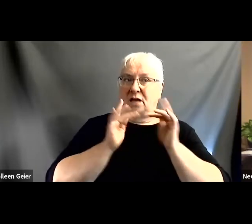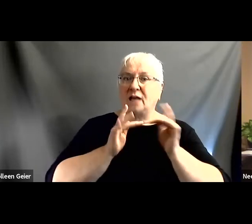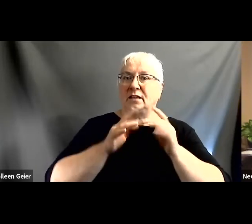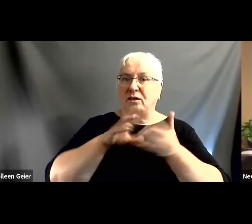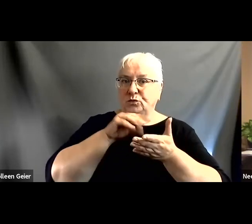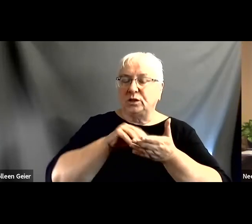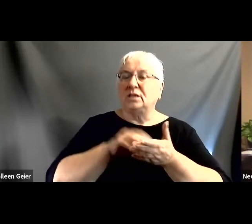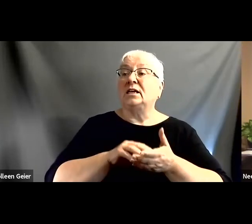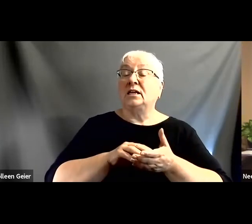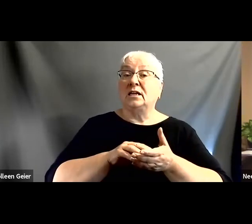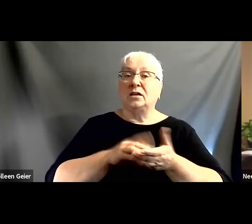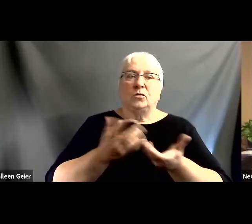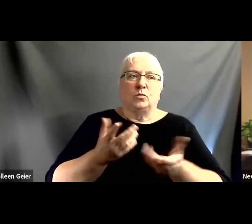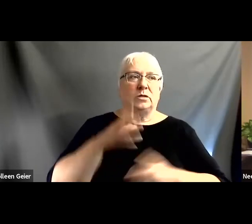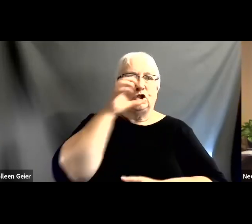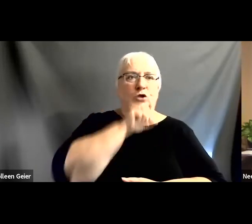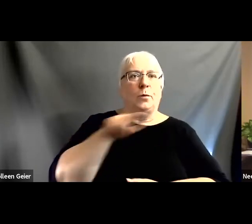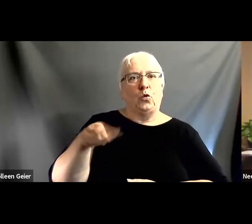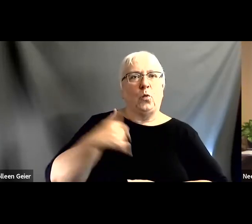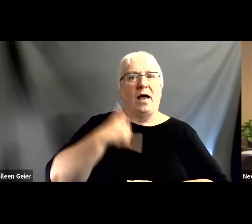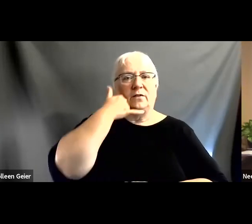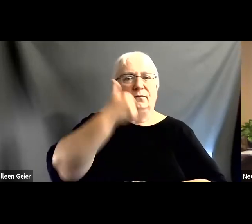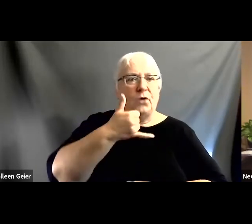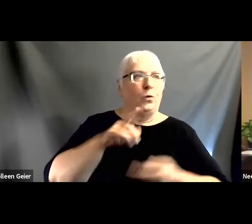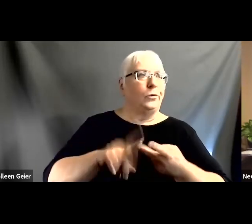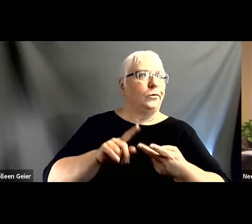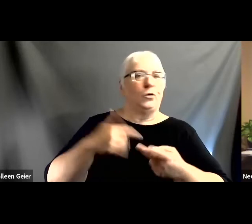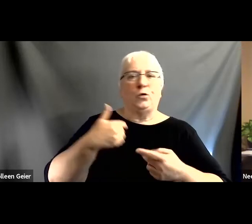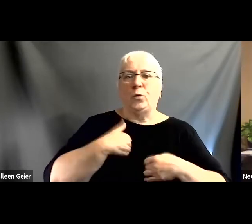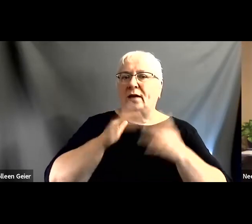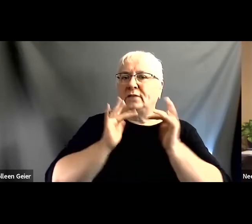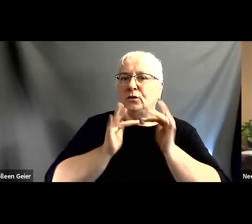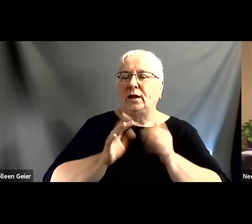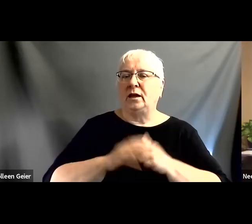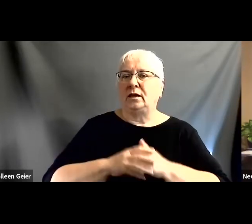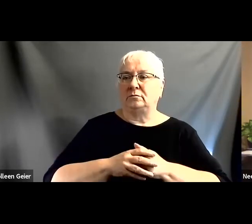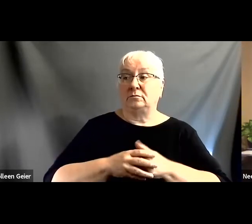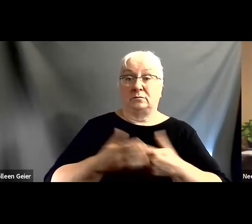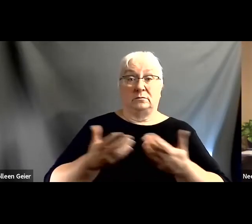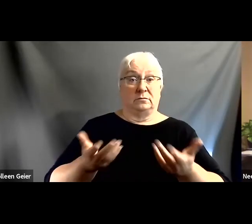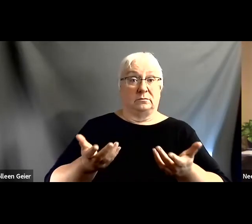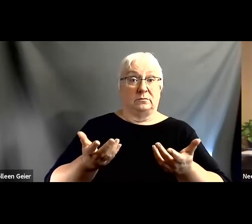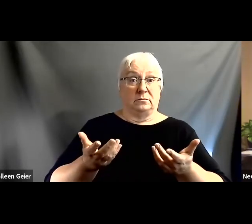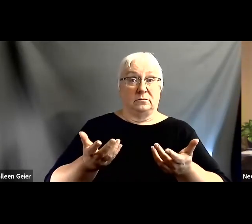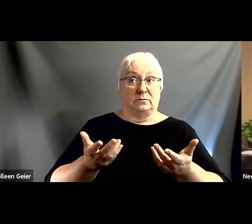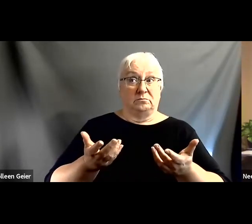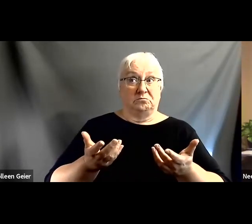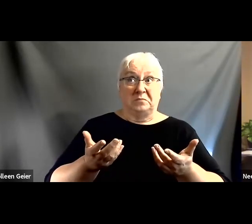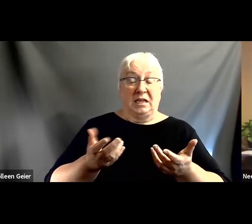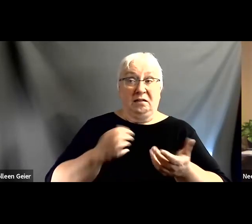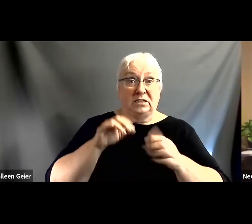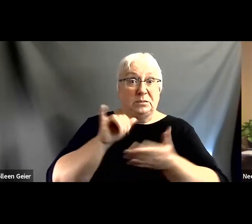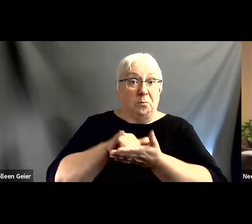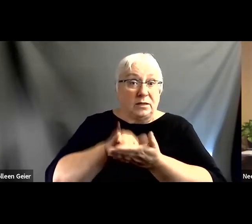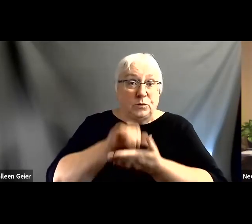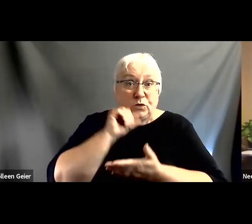you have to have a phone or you have to have the internet. Now, is that possible? If that is not possible,